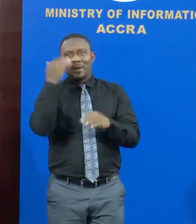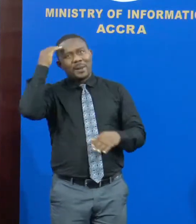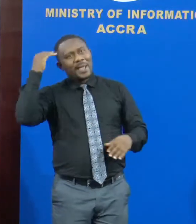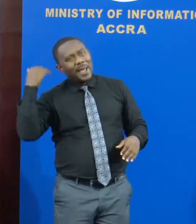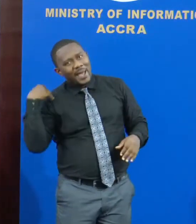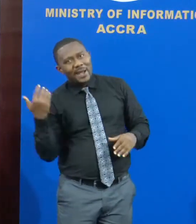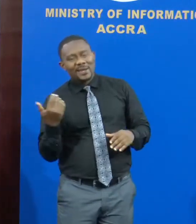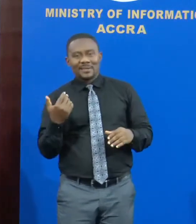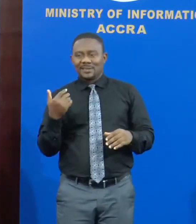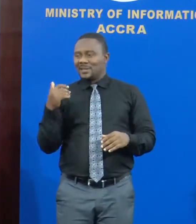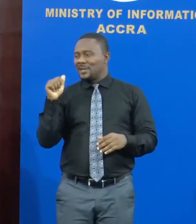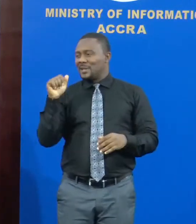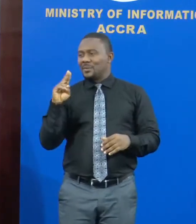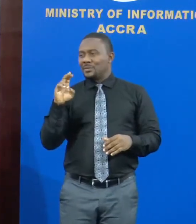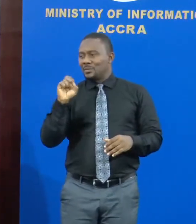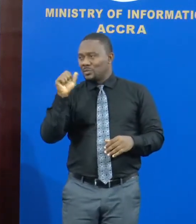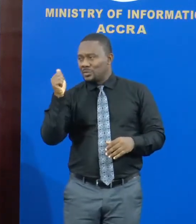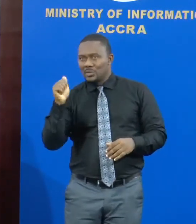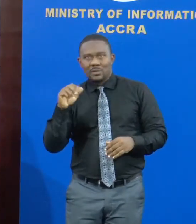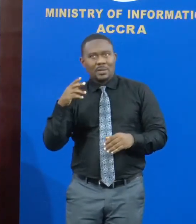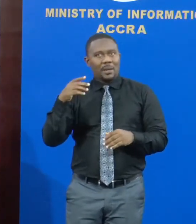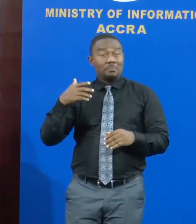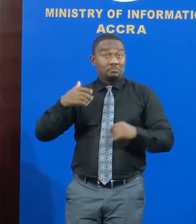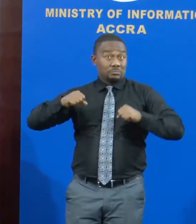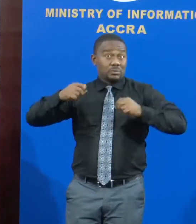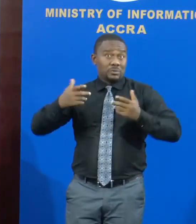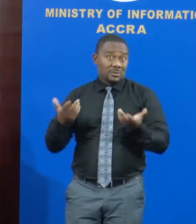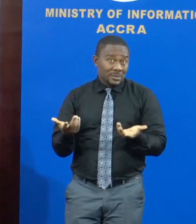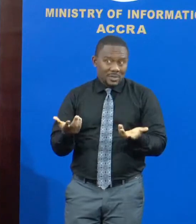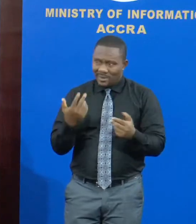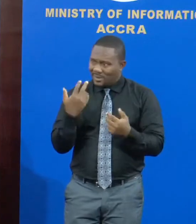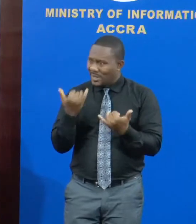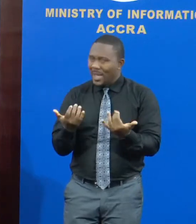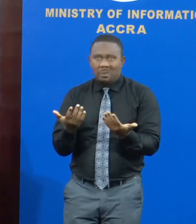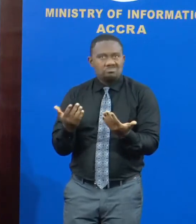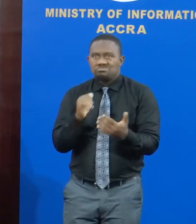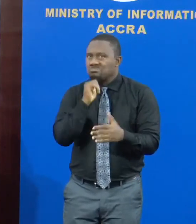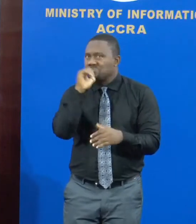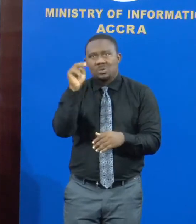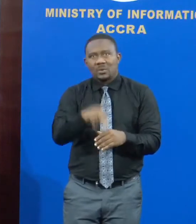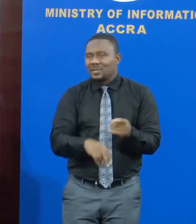Abusia Penny, and so on and so forth, now we can do that very quickly.